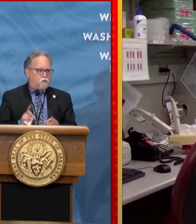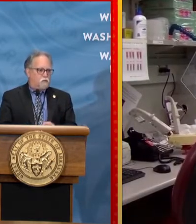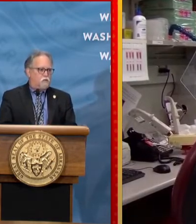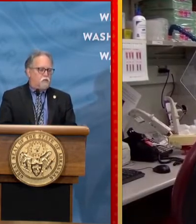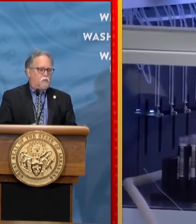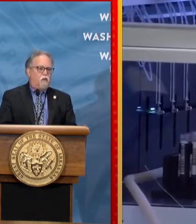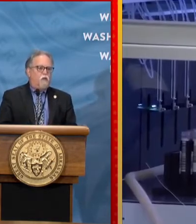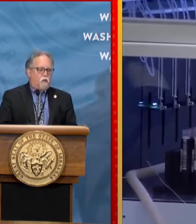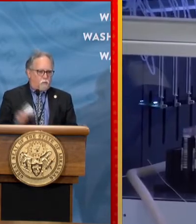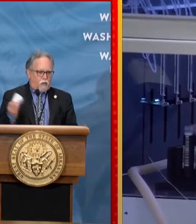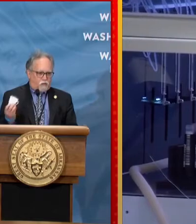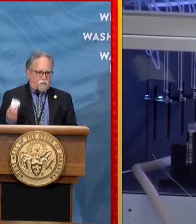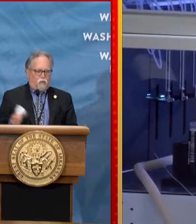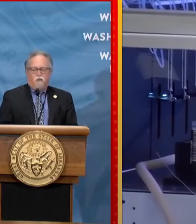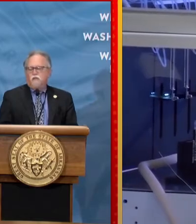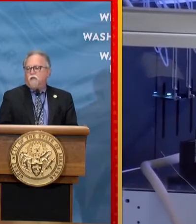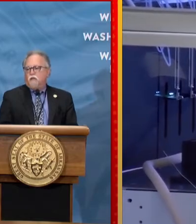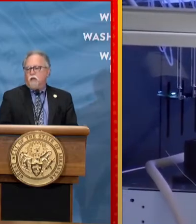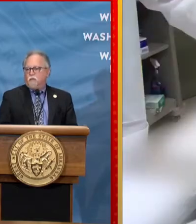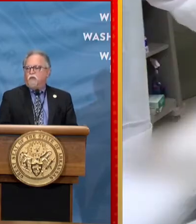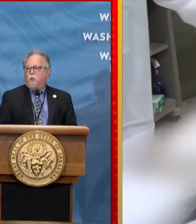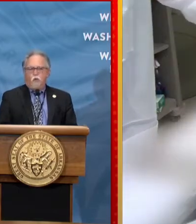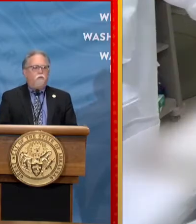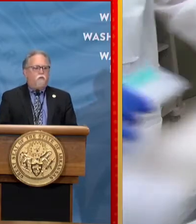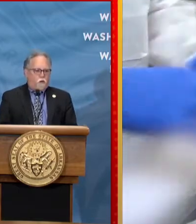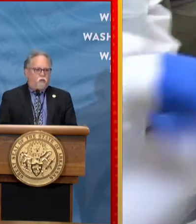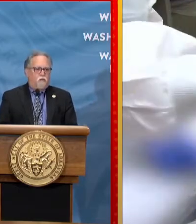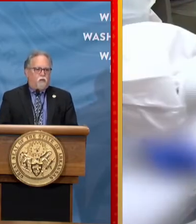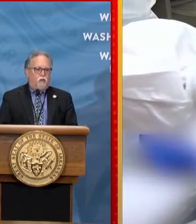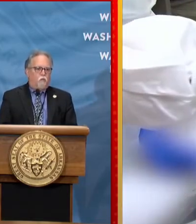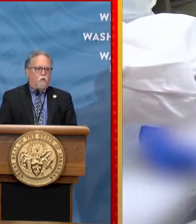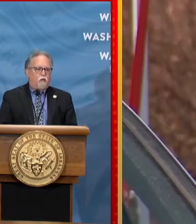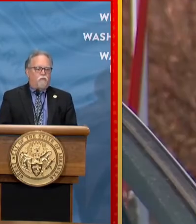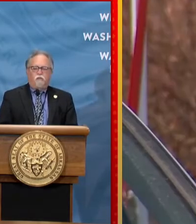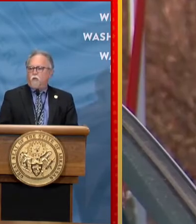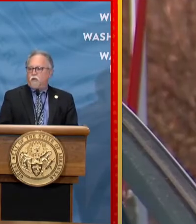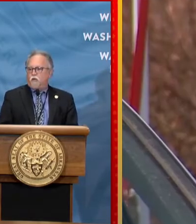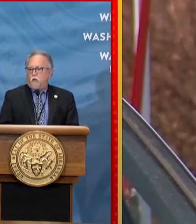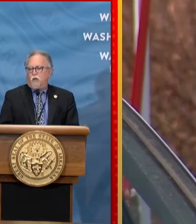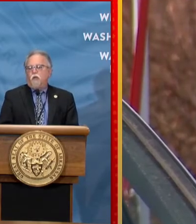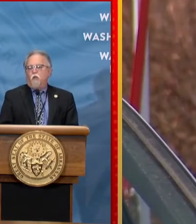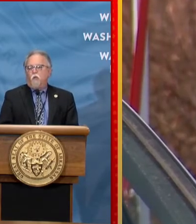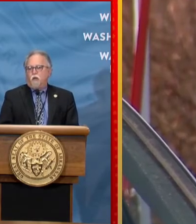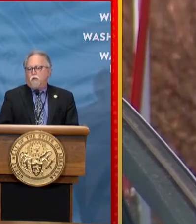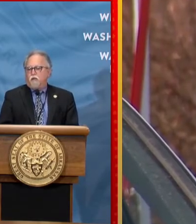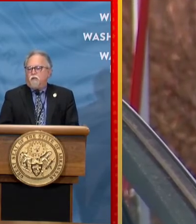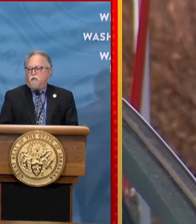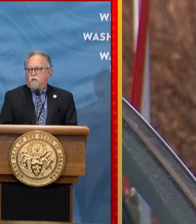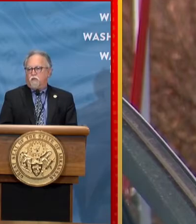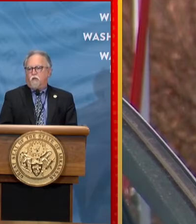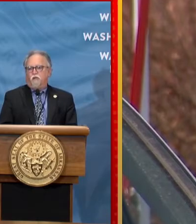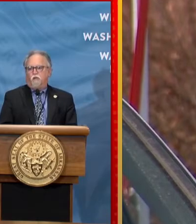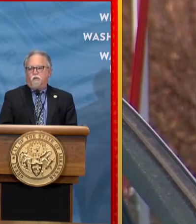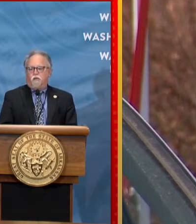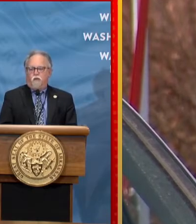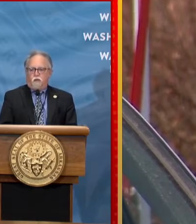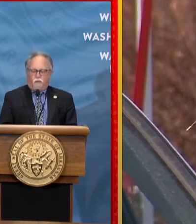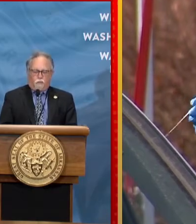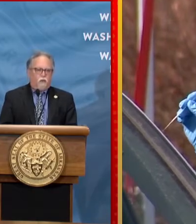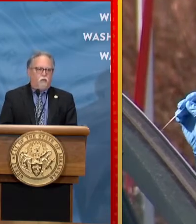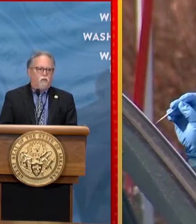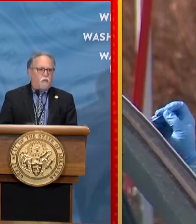our distance, and keeping our masks in place. There will be variants. We'll have to see where they're going. We are seeing certain variants